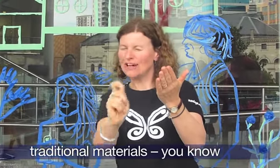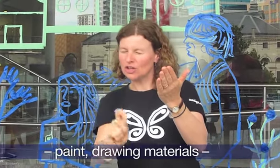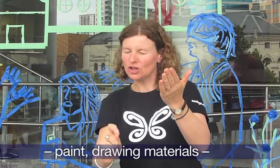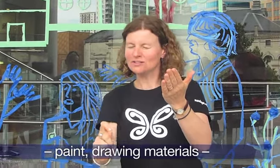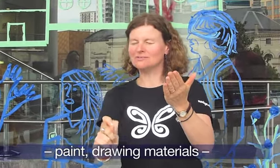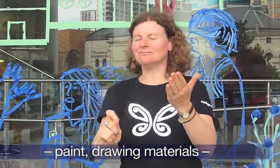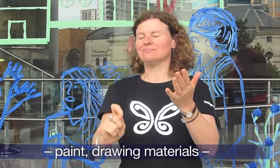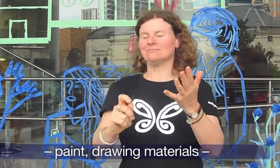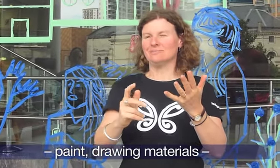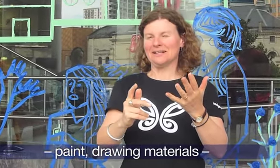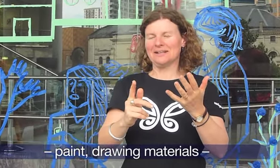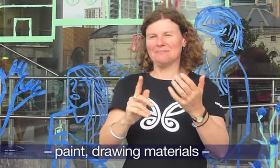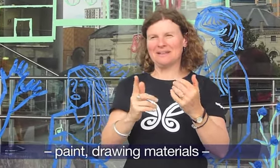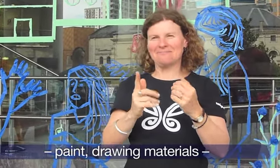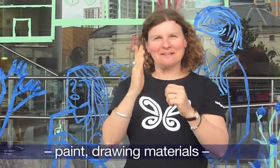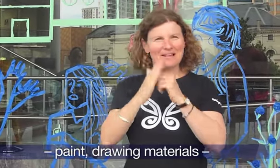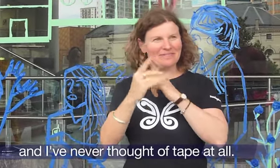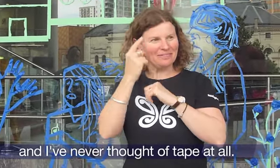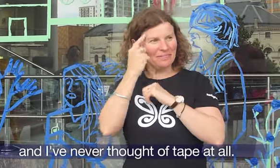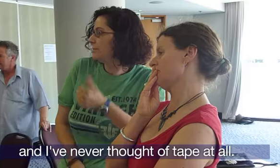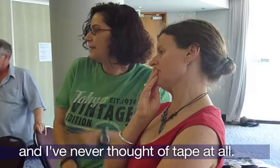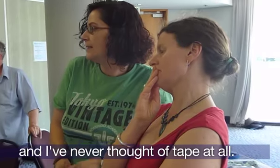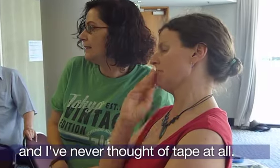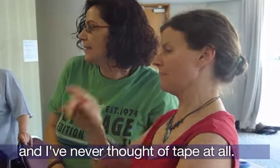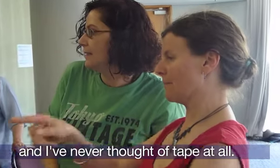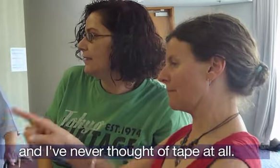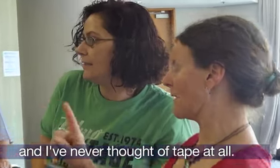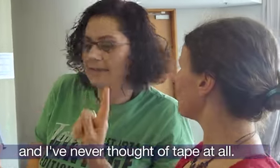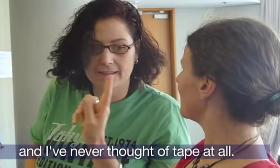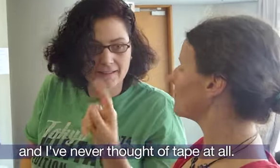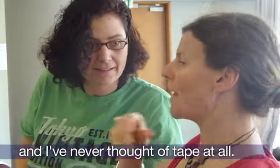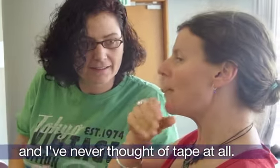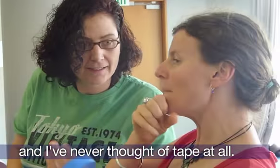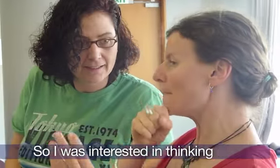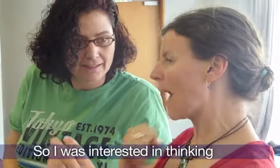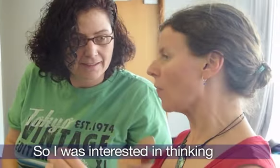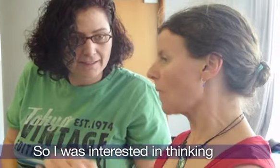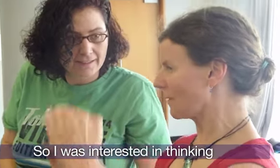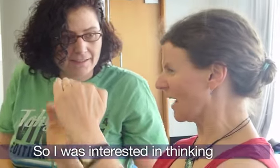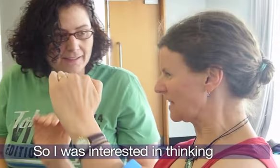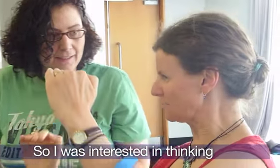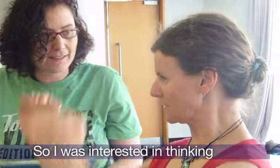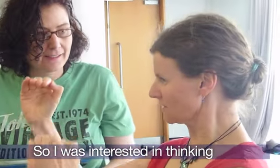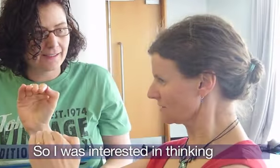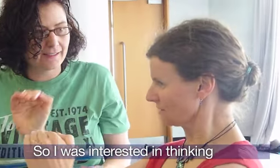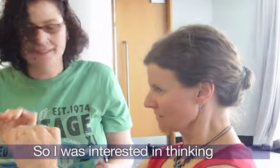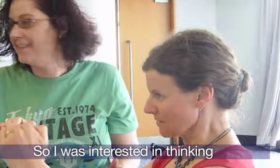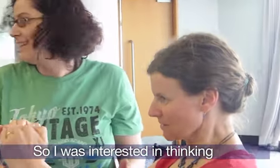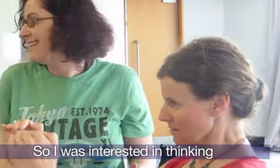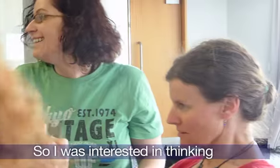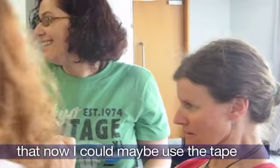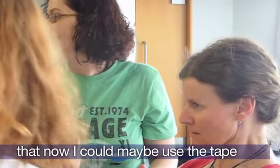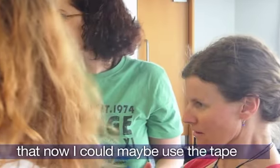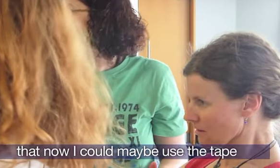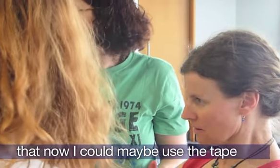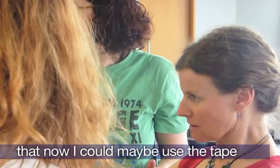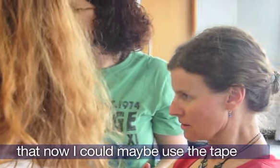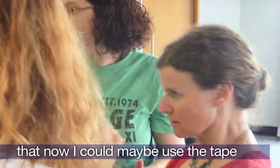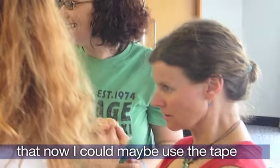paint, drawings, a drawing material, and I'd never thought of tape at all. And so I was interested in thinking about that, and I was thinking now